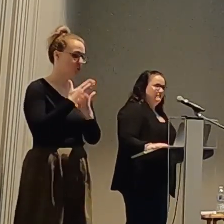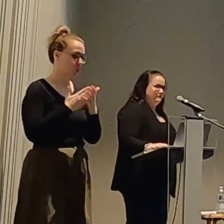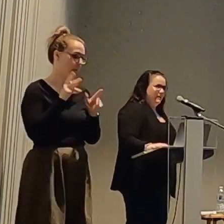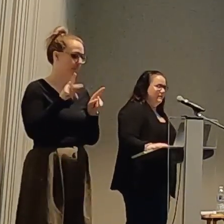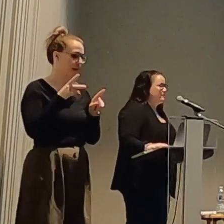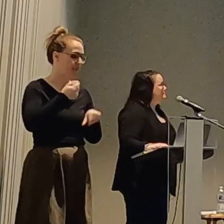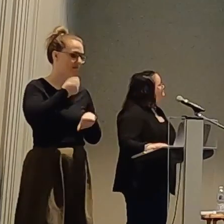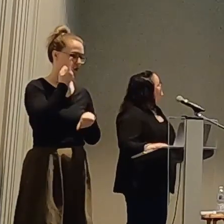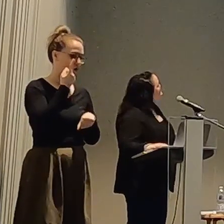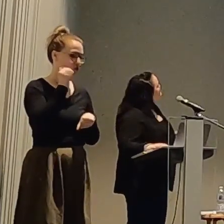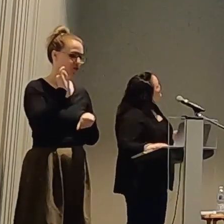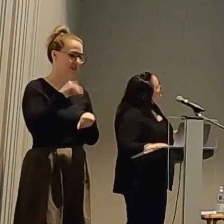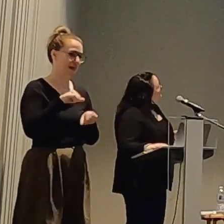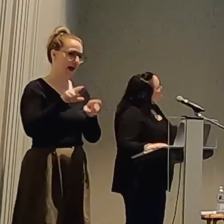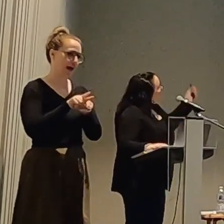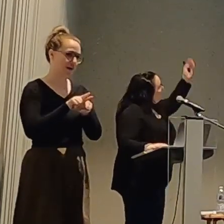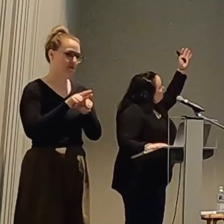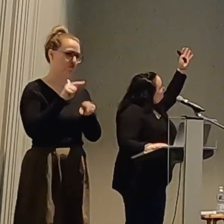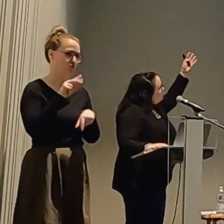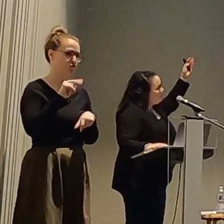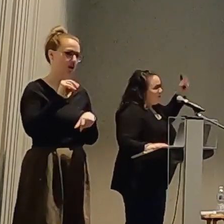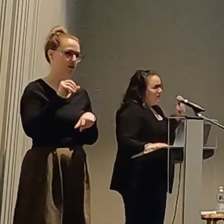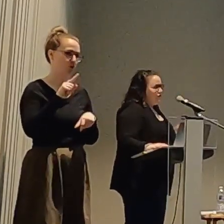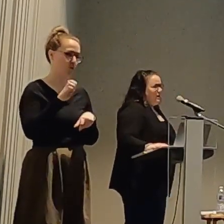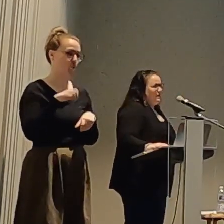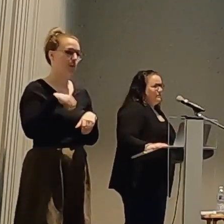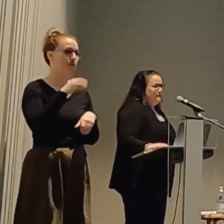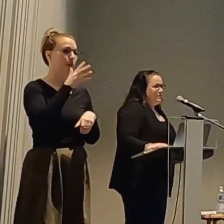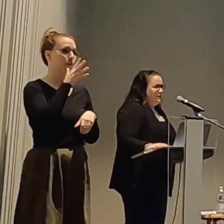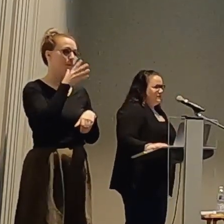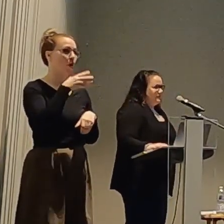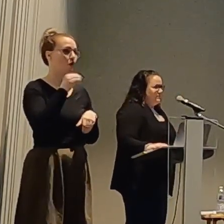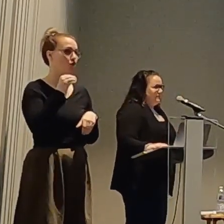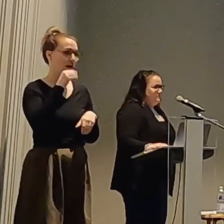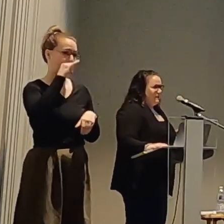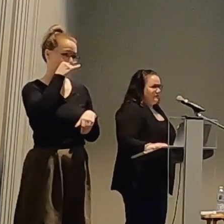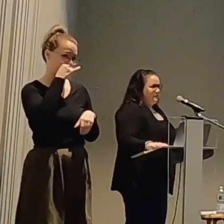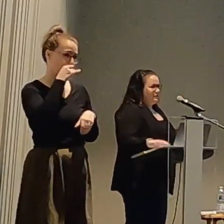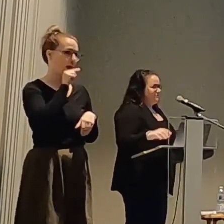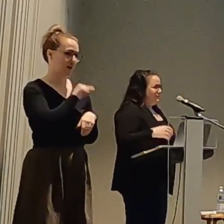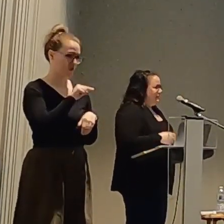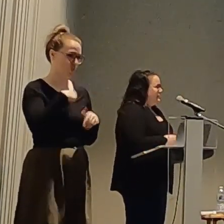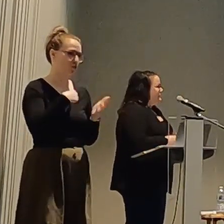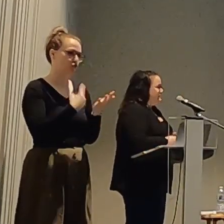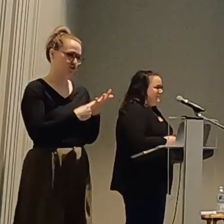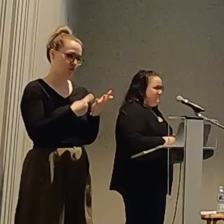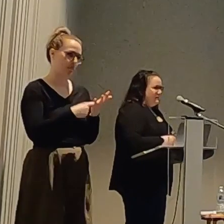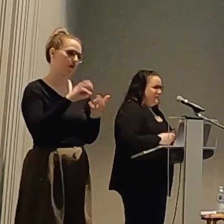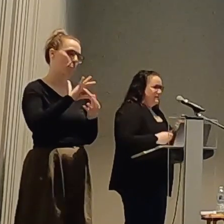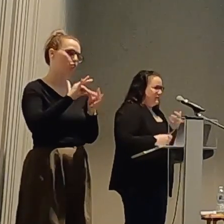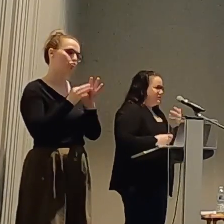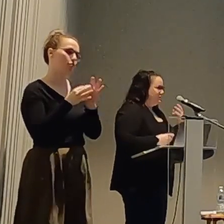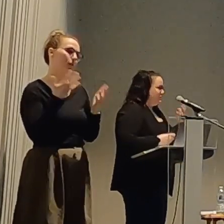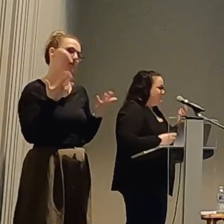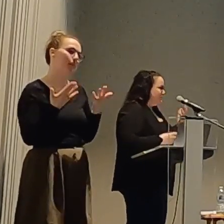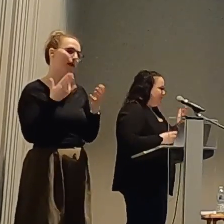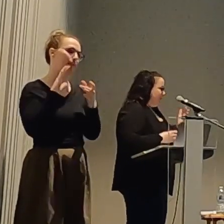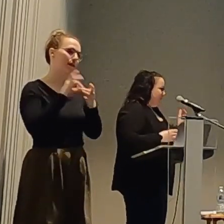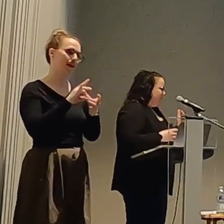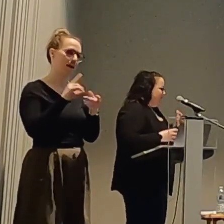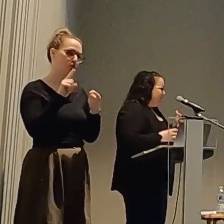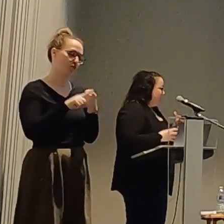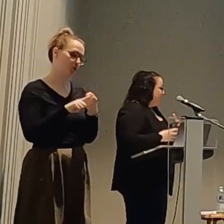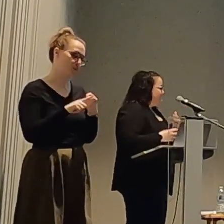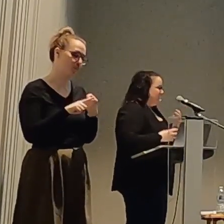as Franco. The mother and child, we've talked a little bit about interpreting as maybe a connection